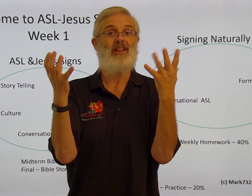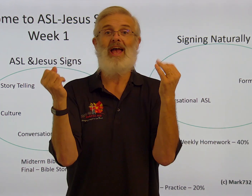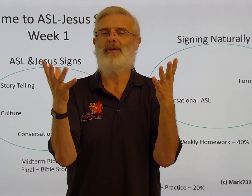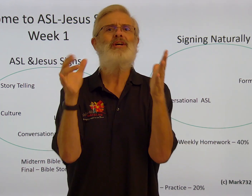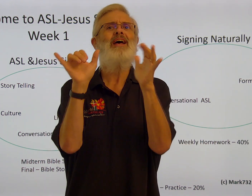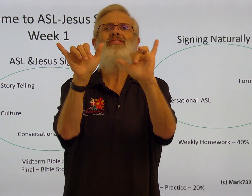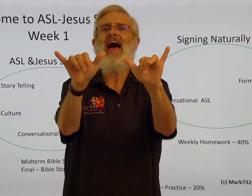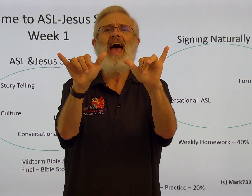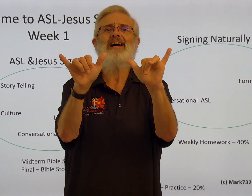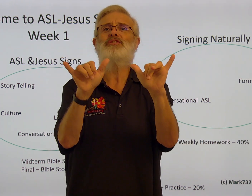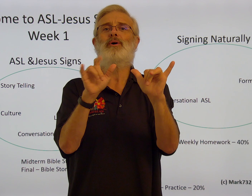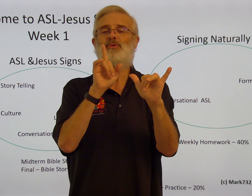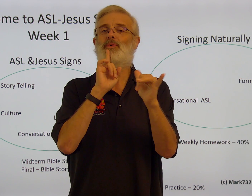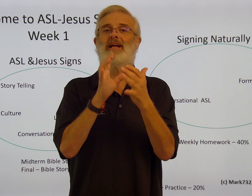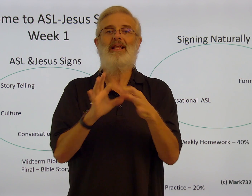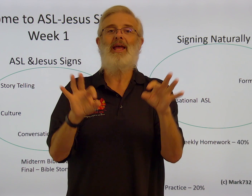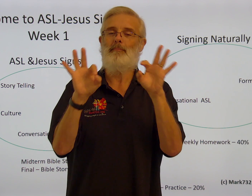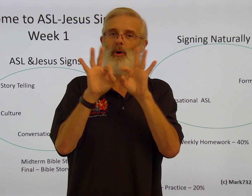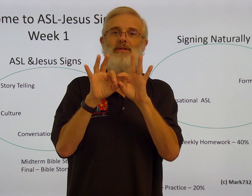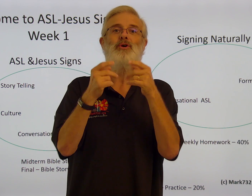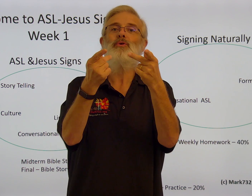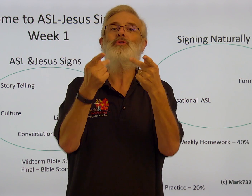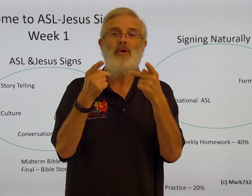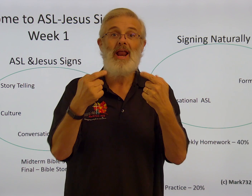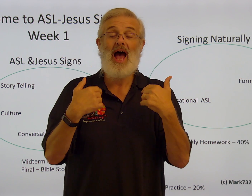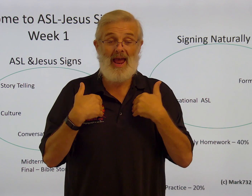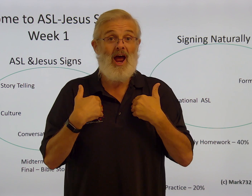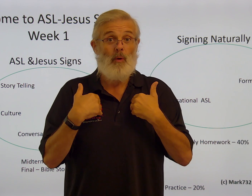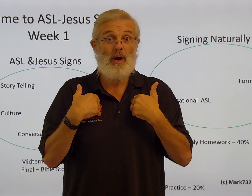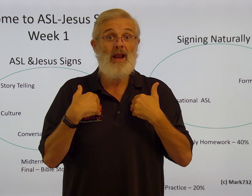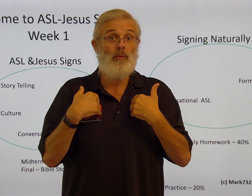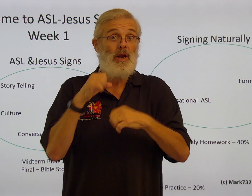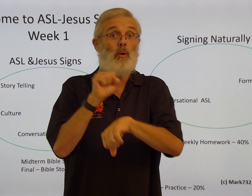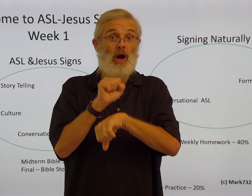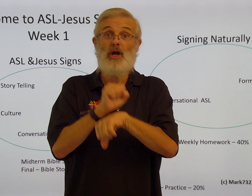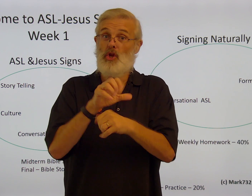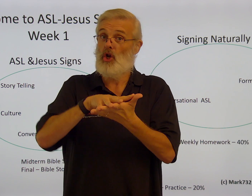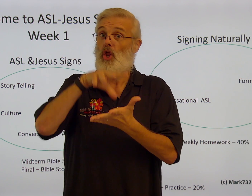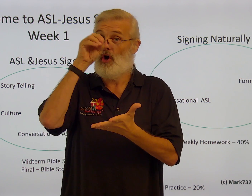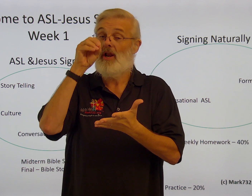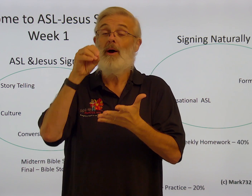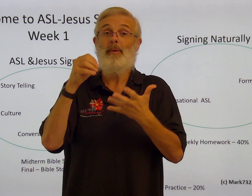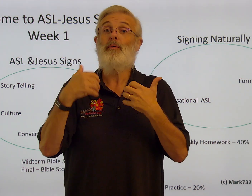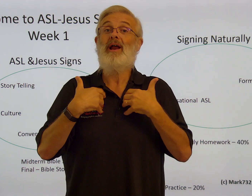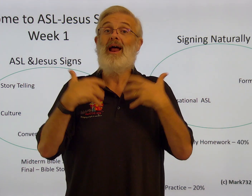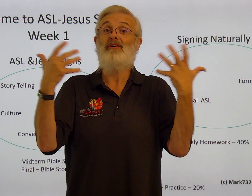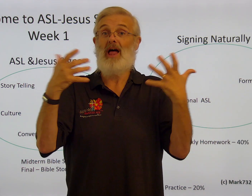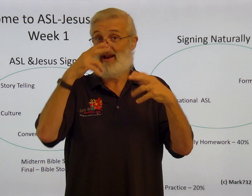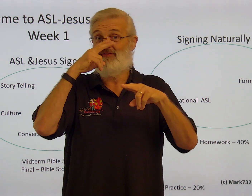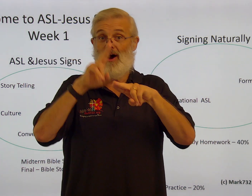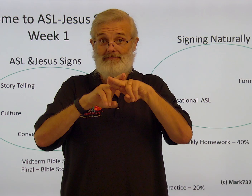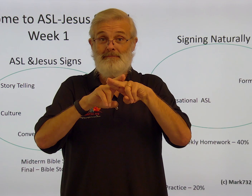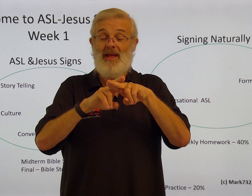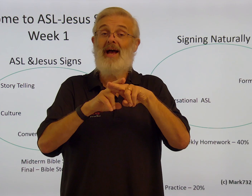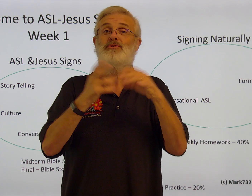language, that's what's really important. So you and I, we're gonna work, you're gonna learn, but we're gonna have a lot of fun. And so what's